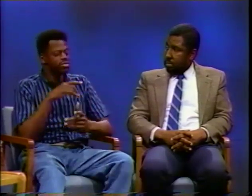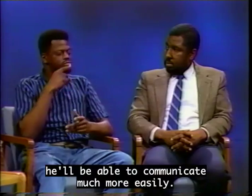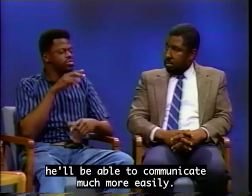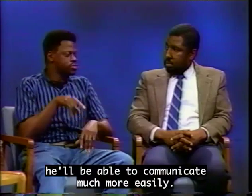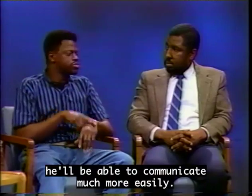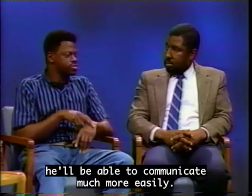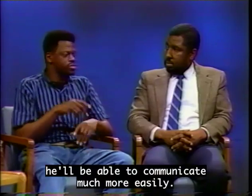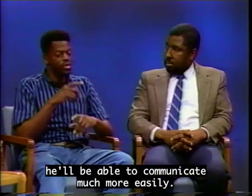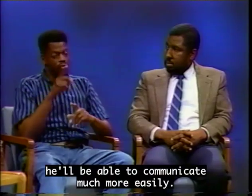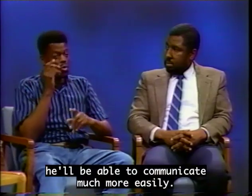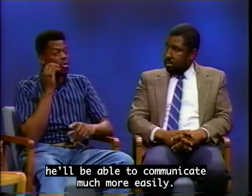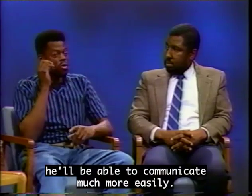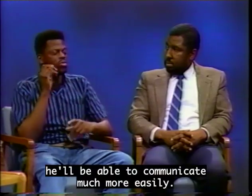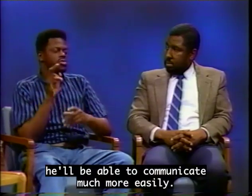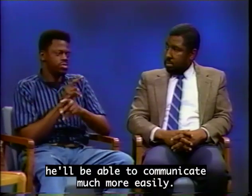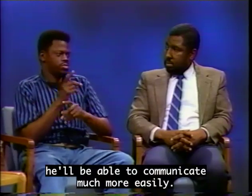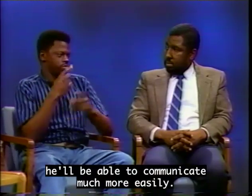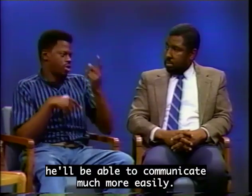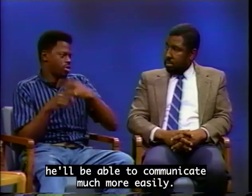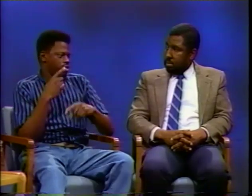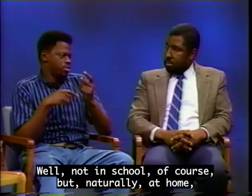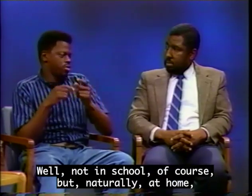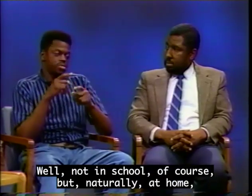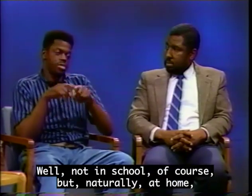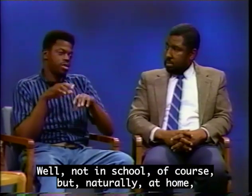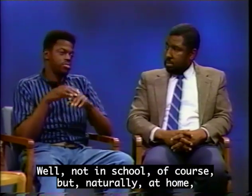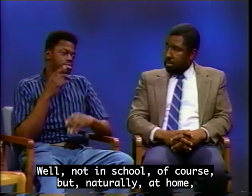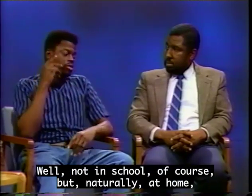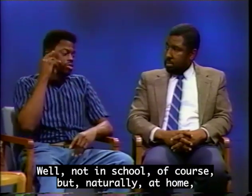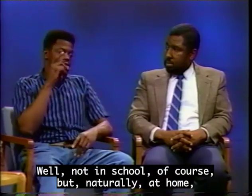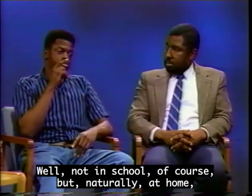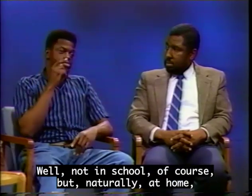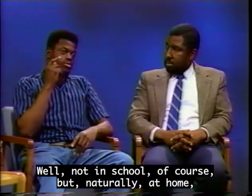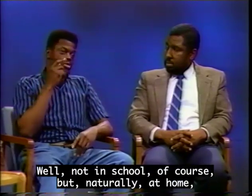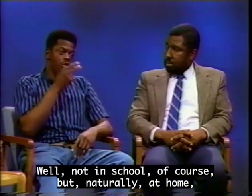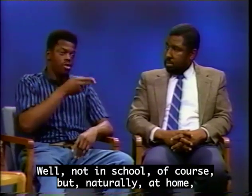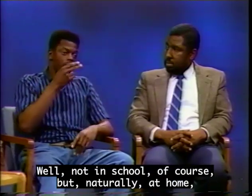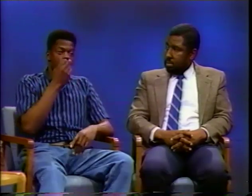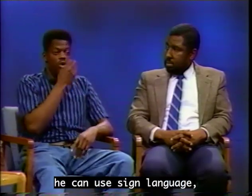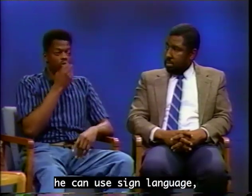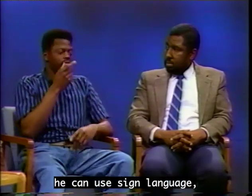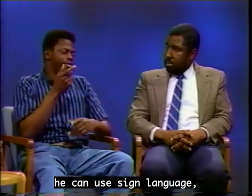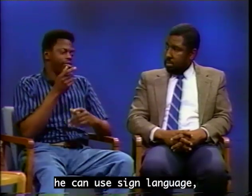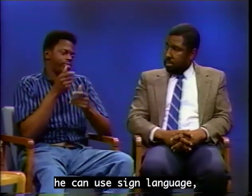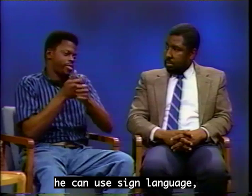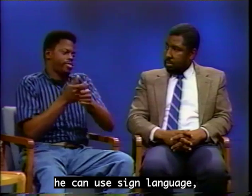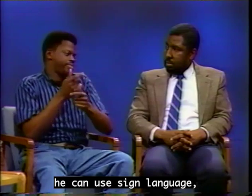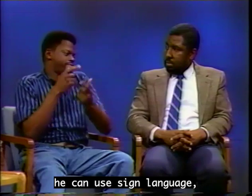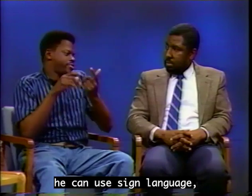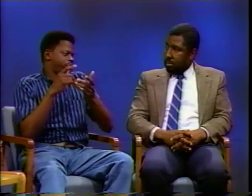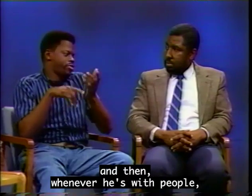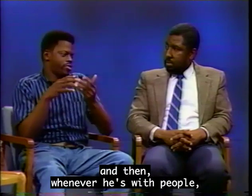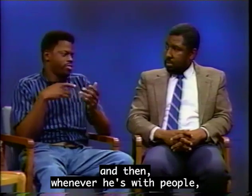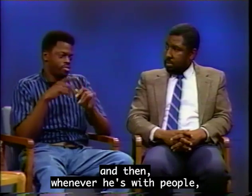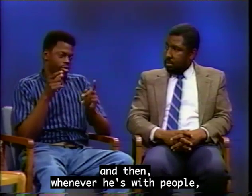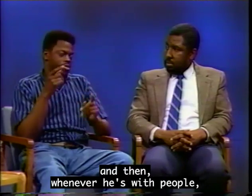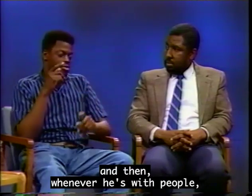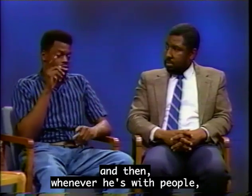able to communicate much more easily. And, well, not in school, of course, but naturally at home he can use sign language. And then whenever he's